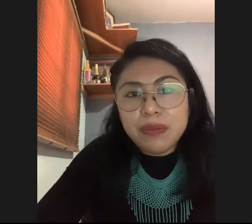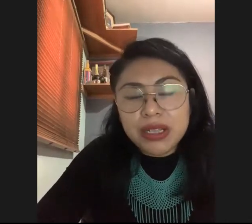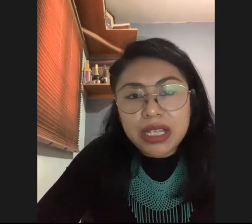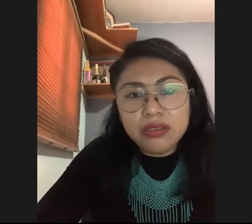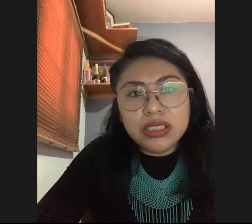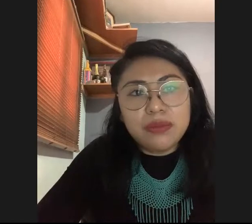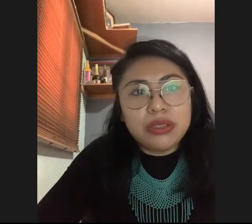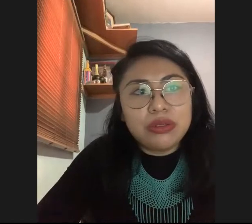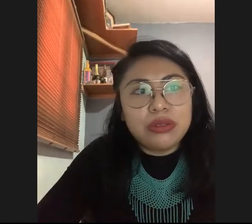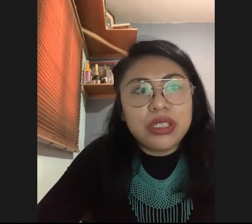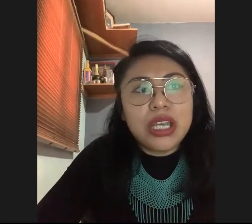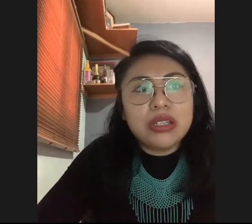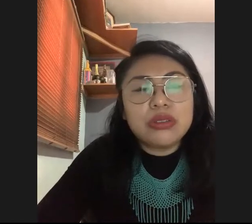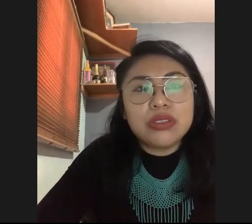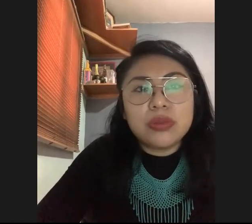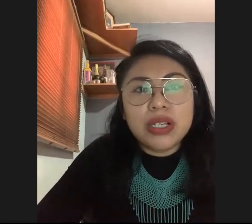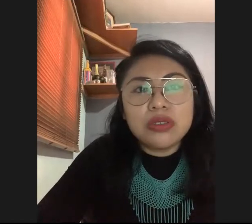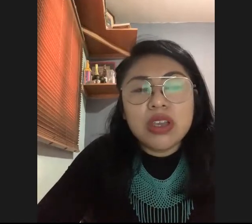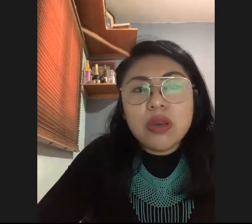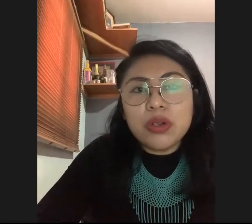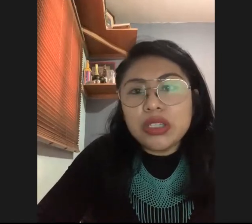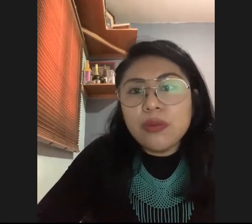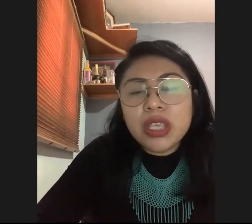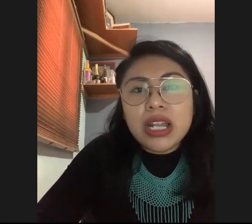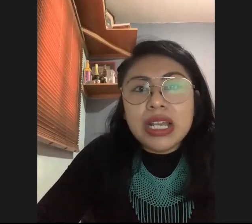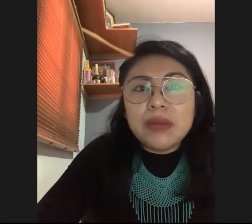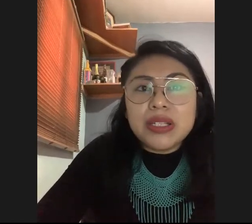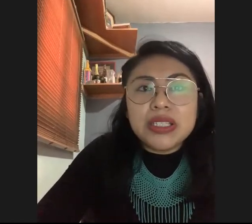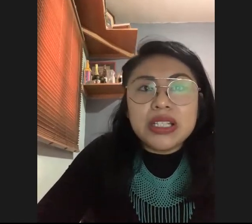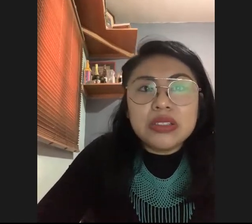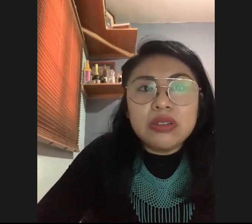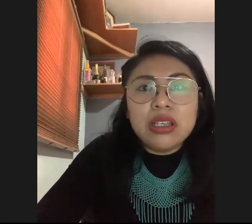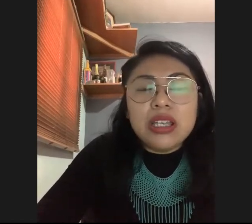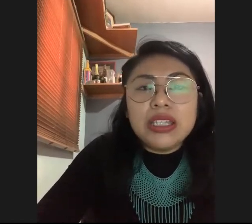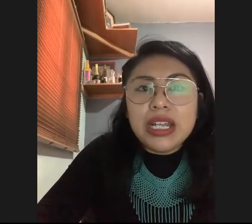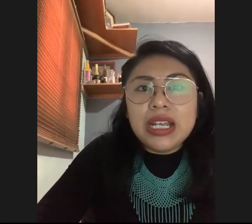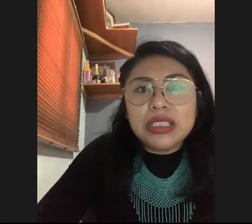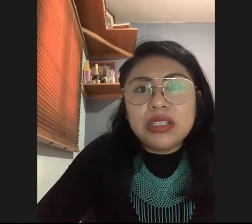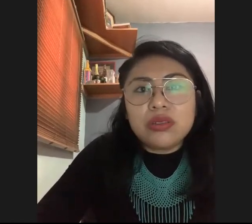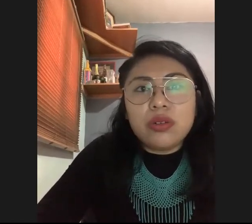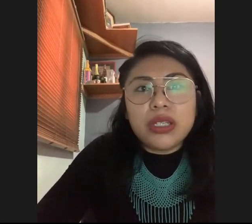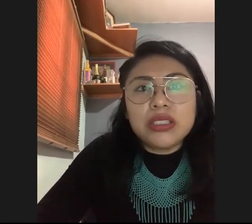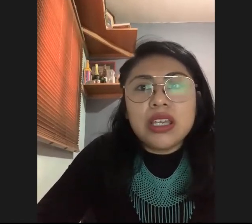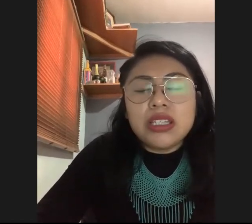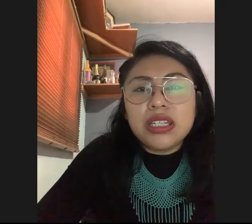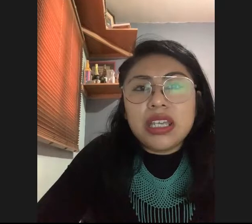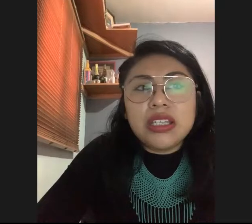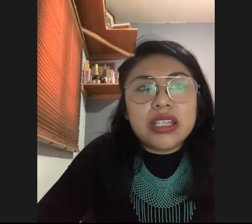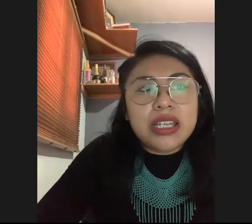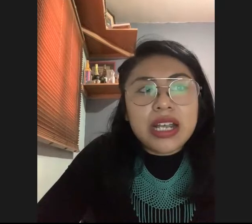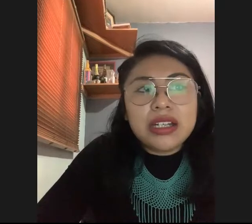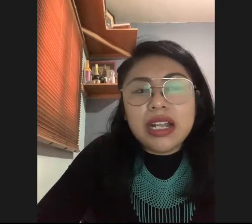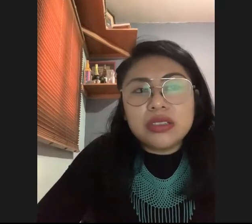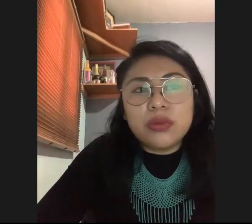PAHO can help help us implement that methodology in our space. For